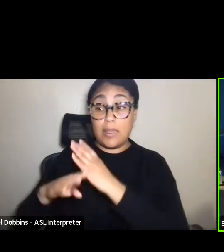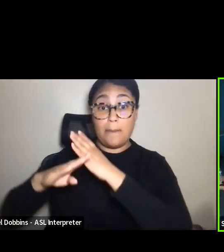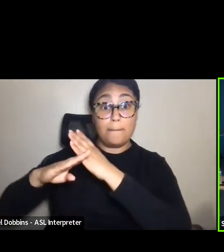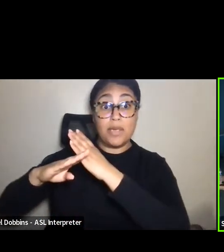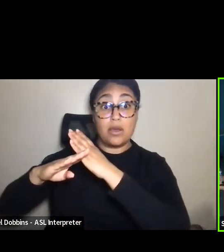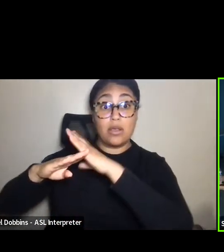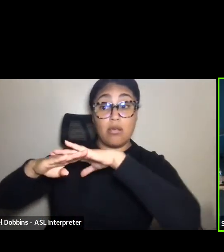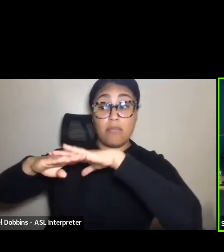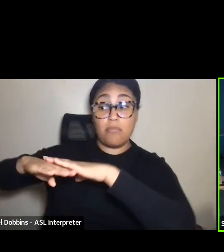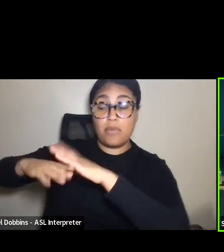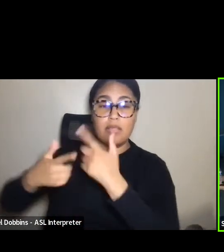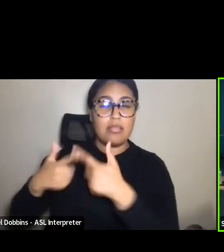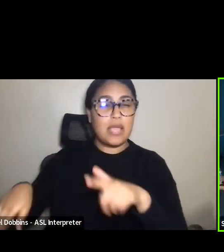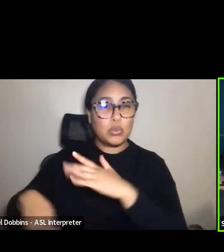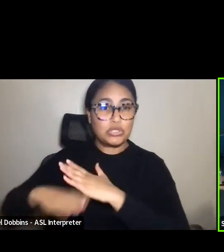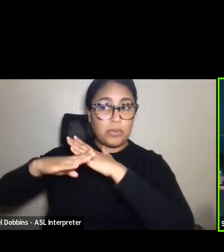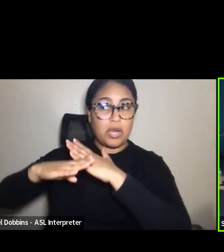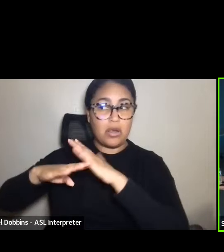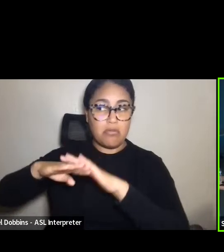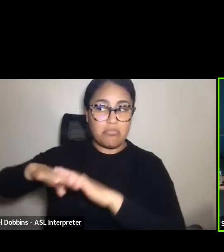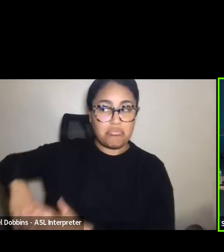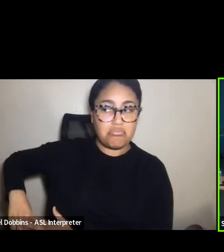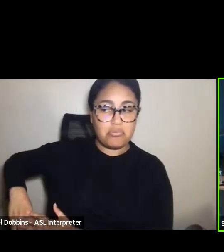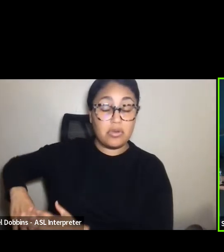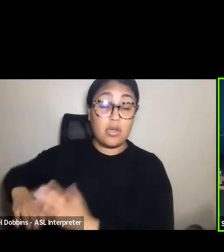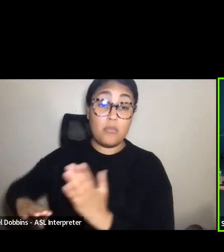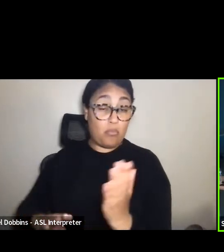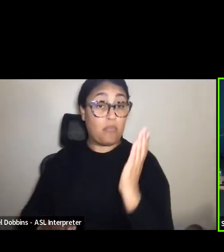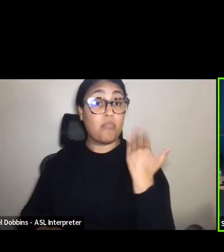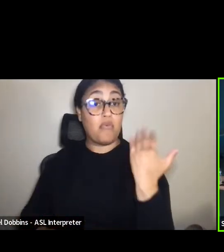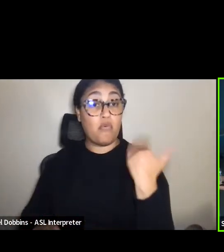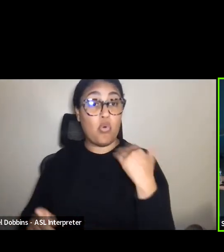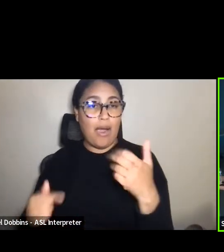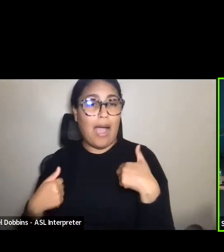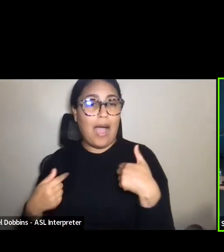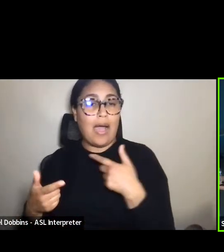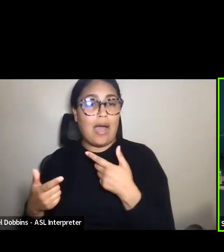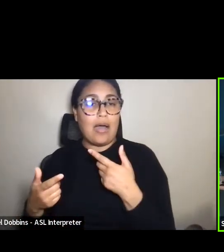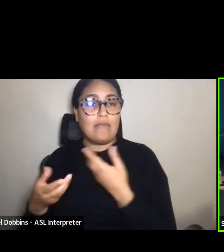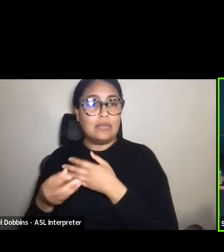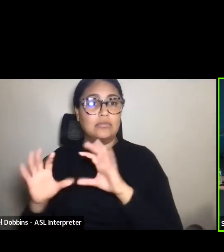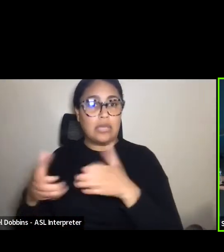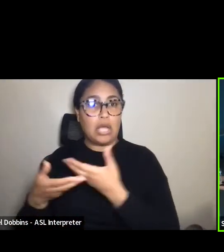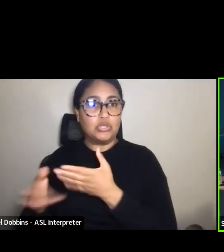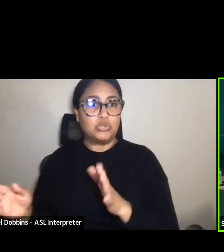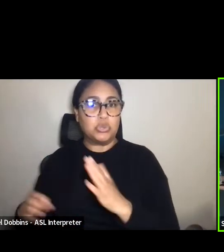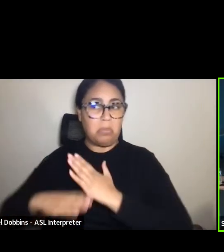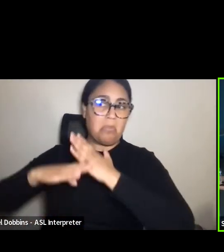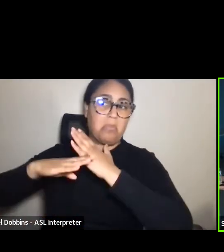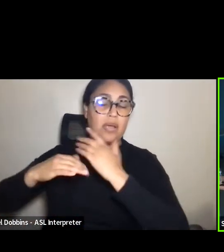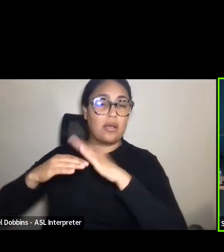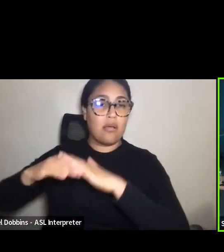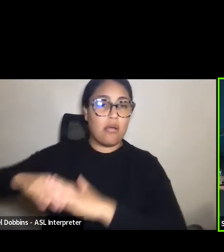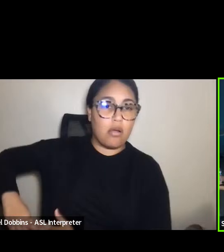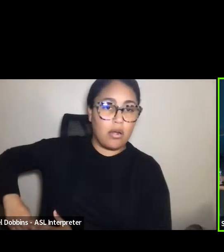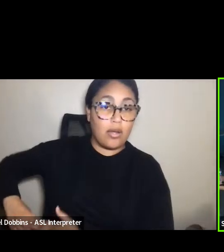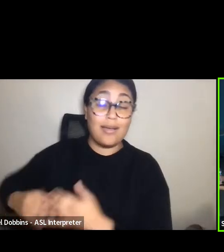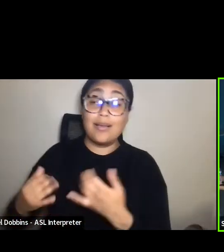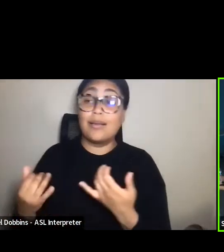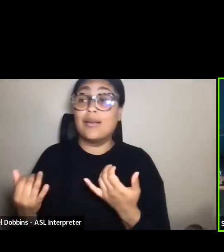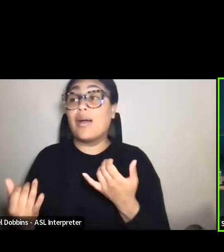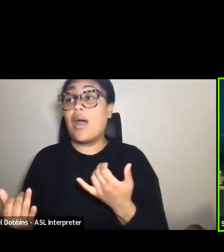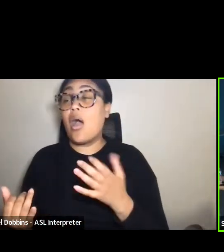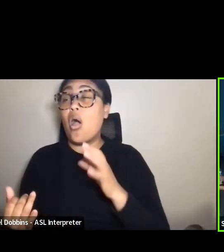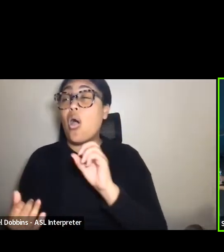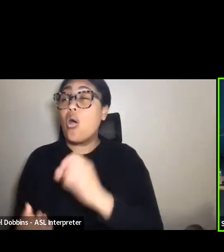a language barrier that might have existed in a particular classroom. How might we rethink, instead of creating, I'm going to